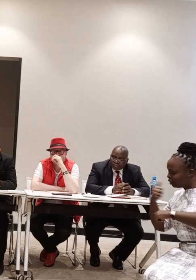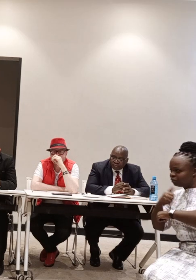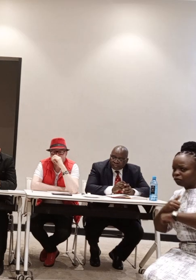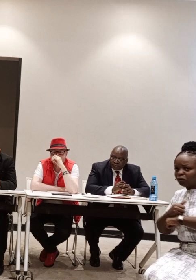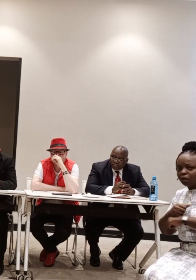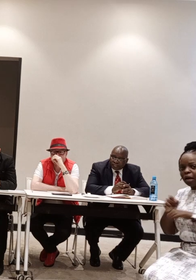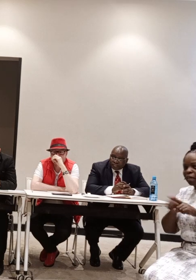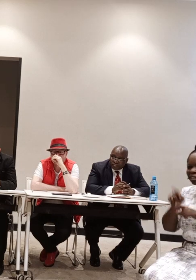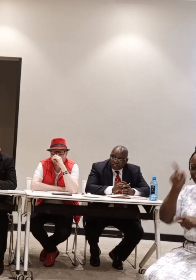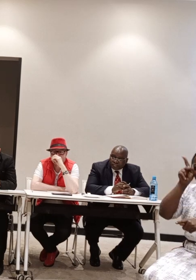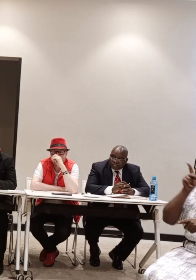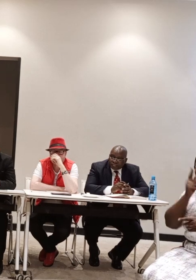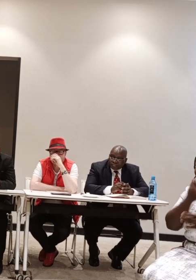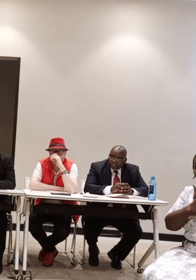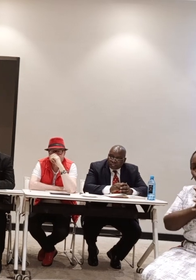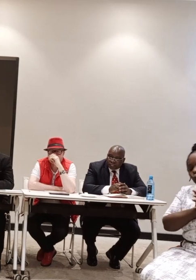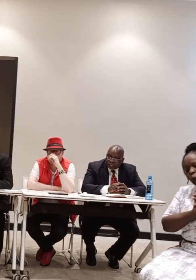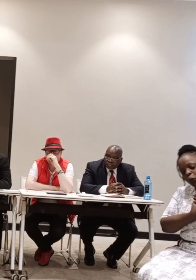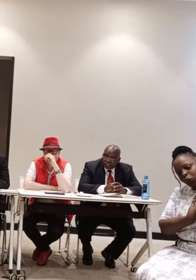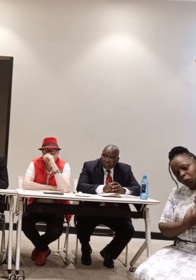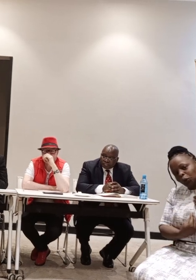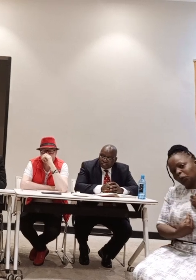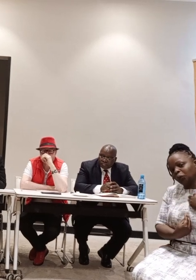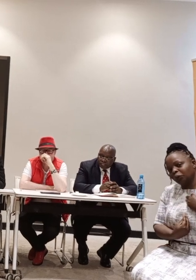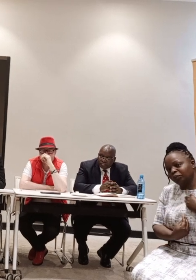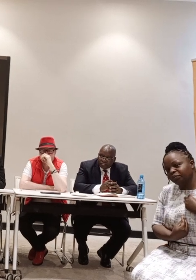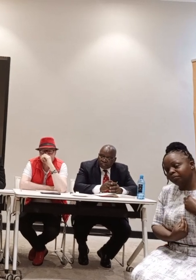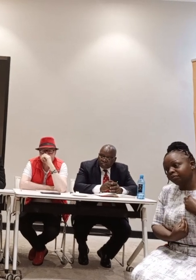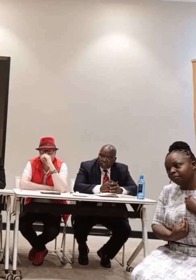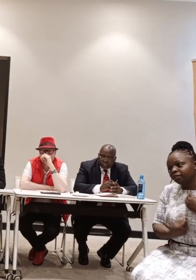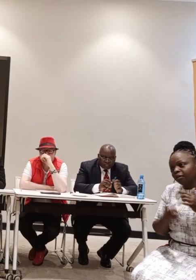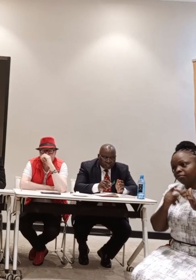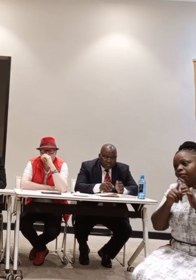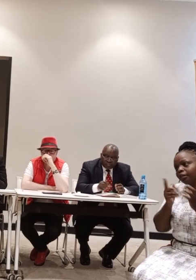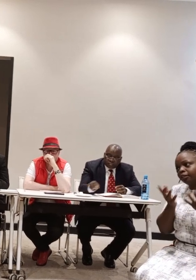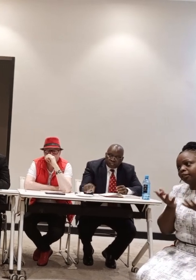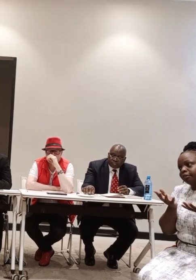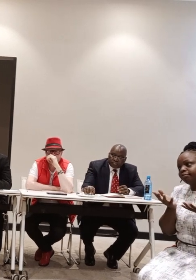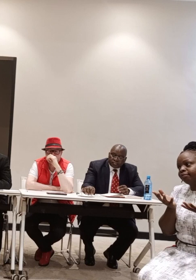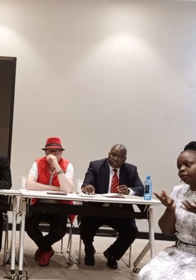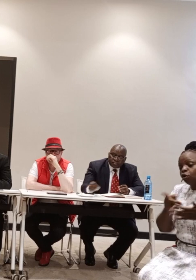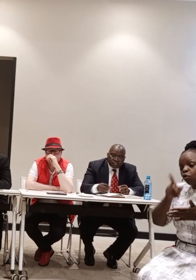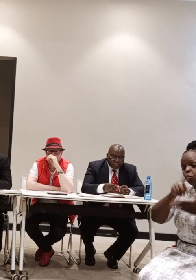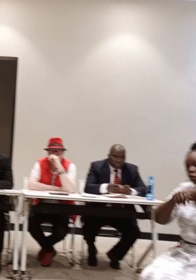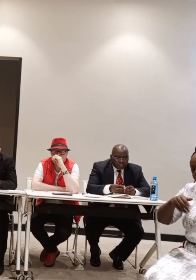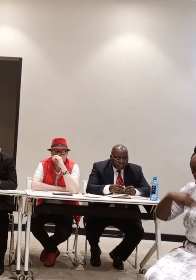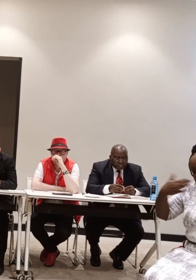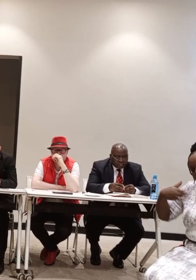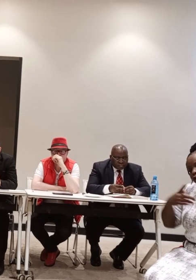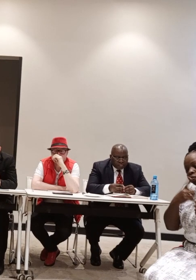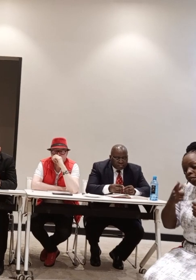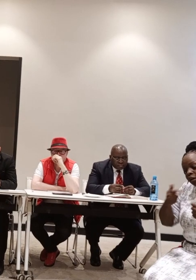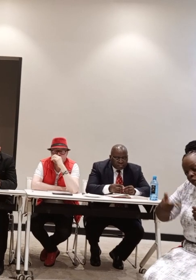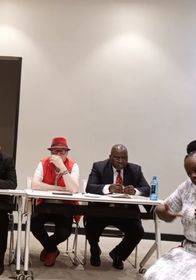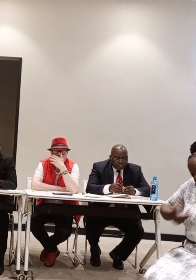parent, inakuvunja in a way. But what I always tell myself